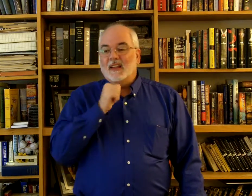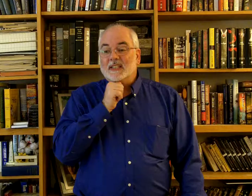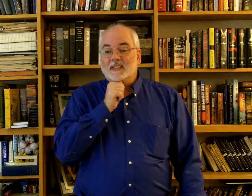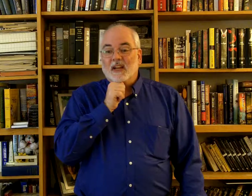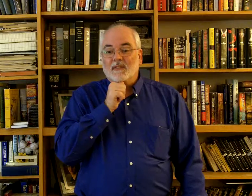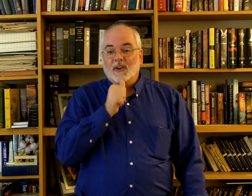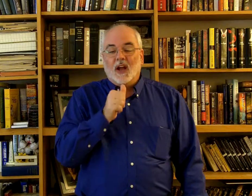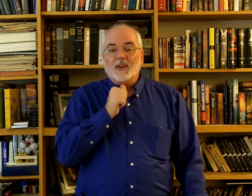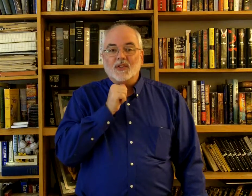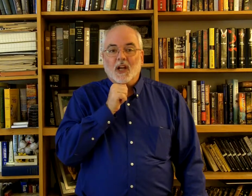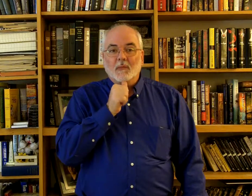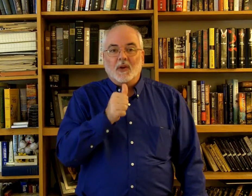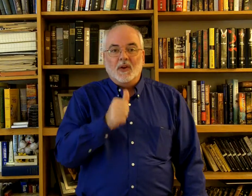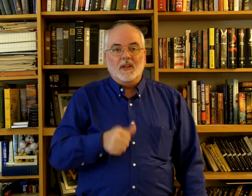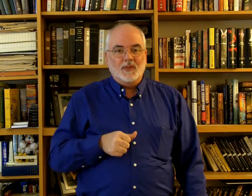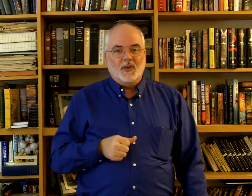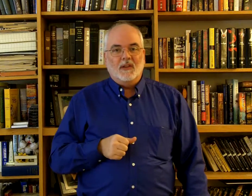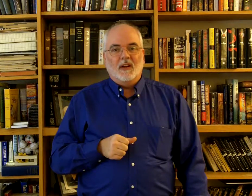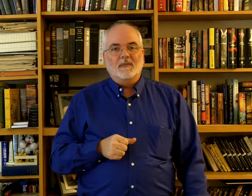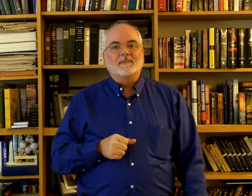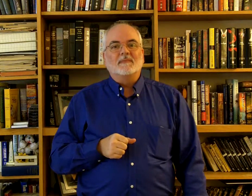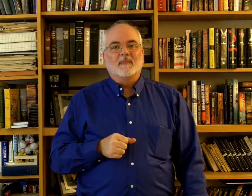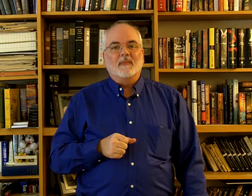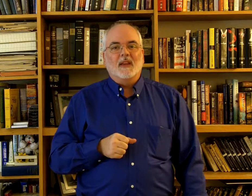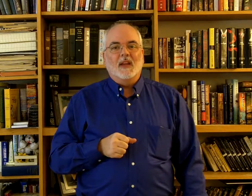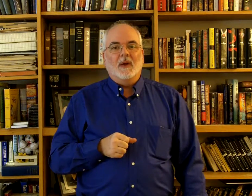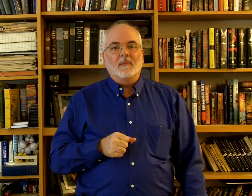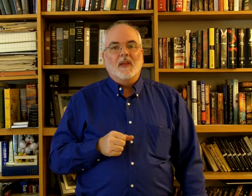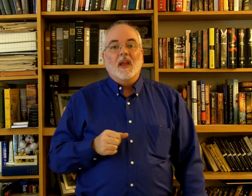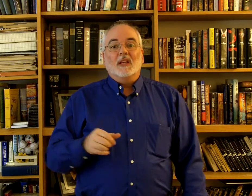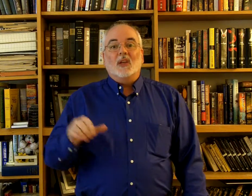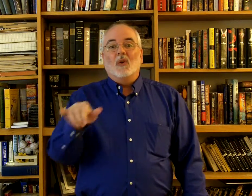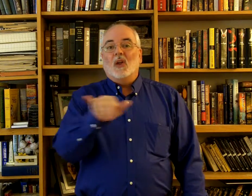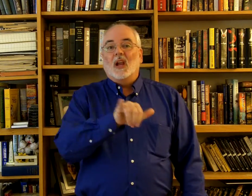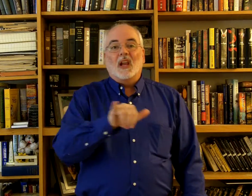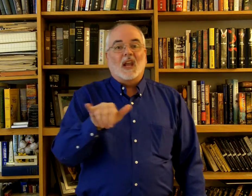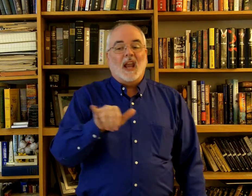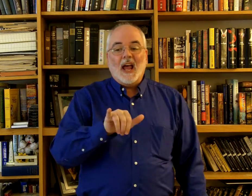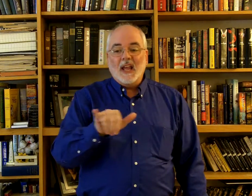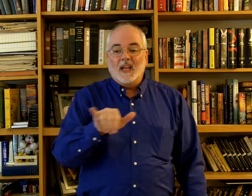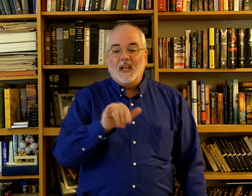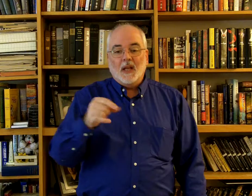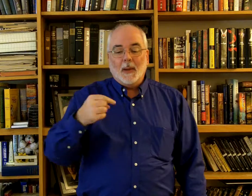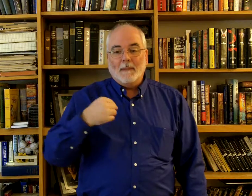That's a sign for not. It's come underneath the chin there. Anyway, so, like me.